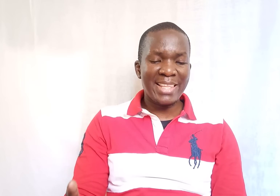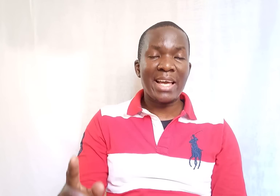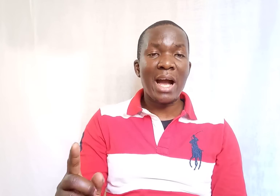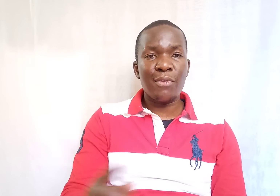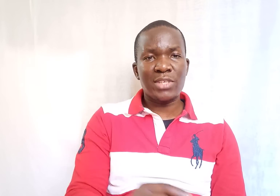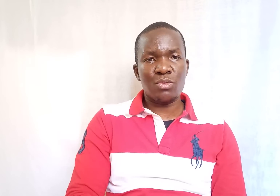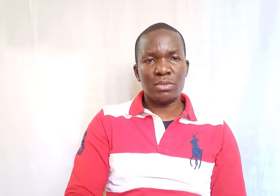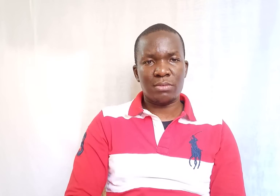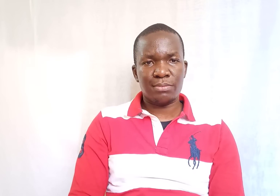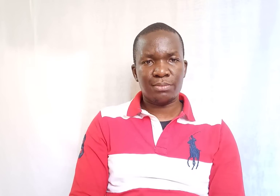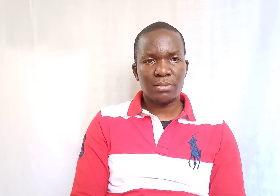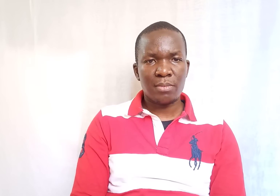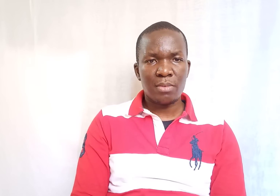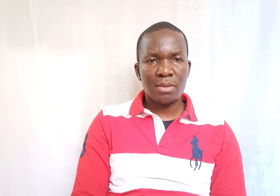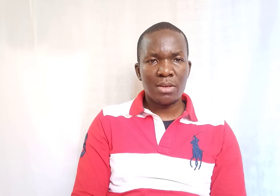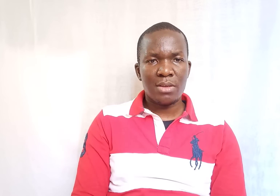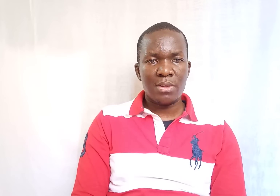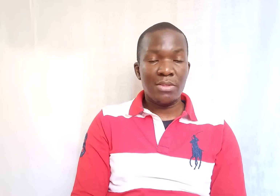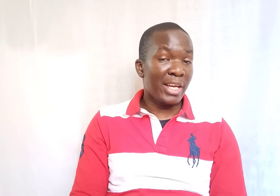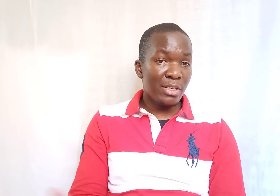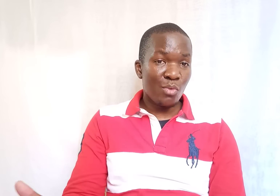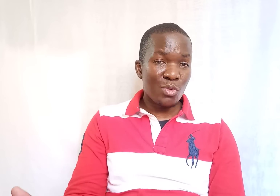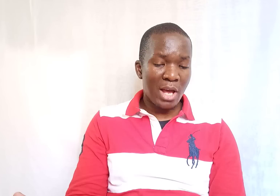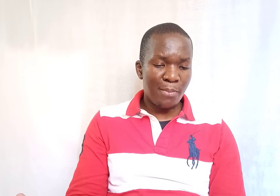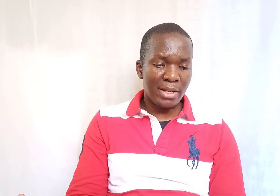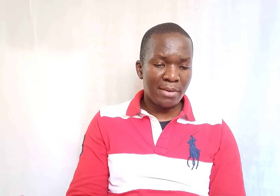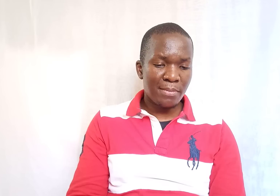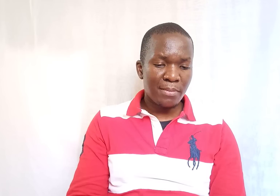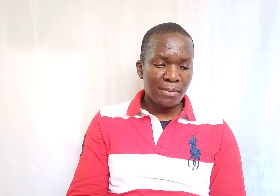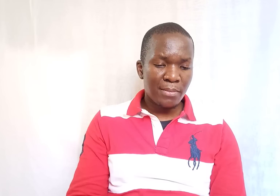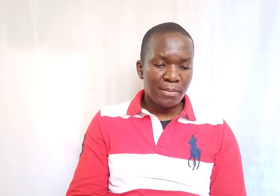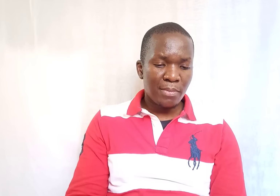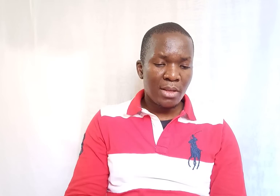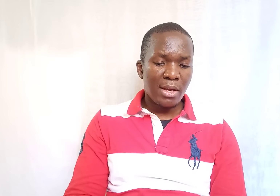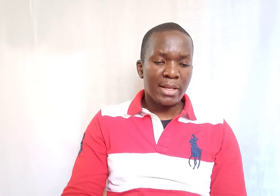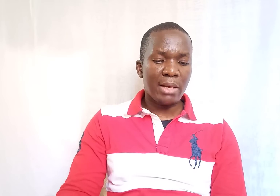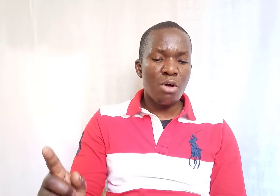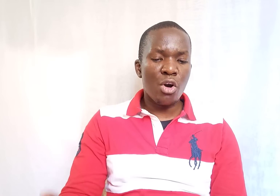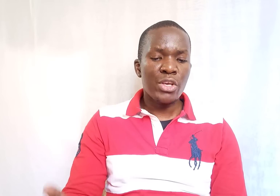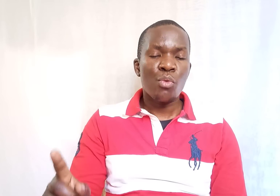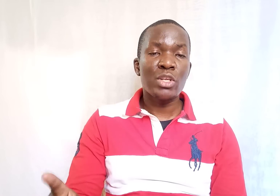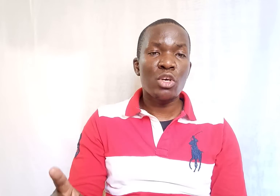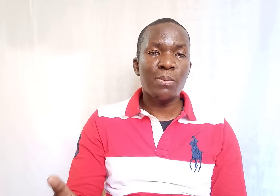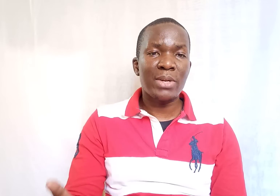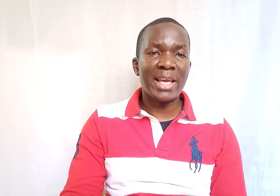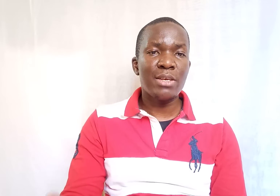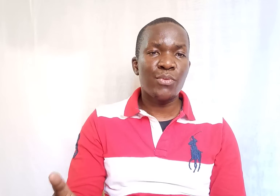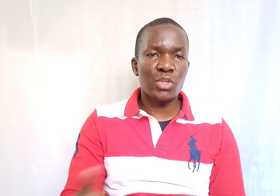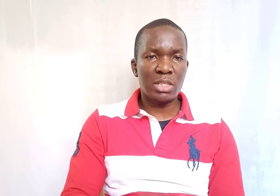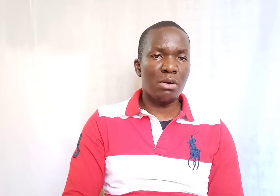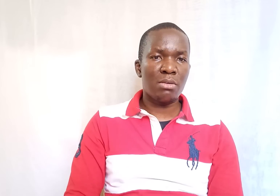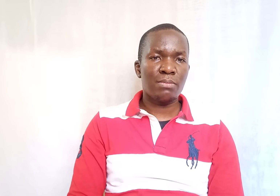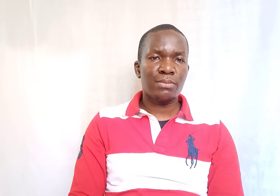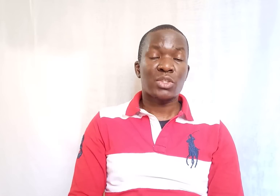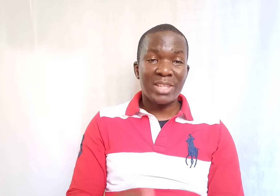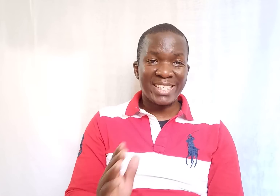the afternoon, then what will happen? The boy will not play football. So the